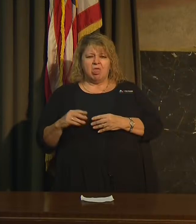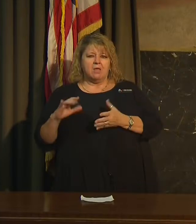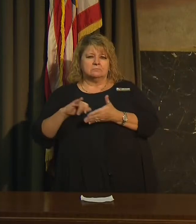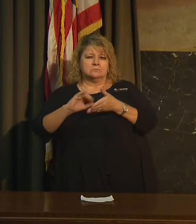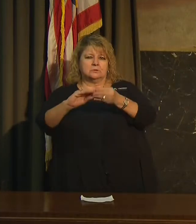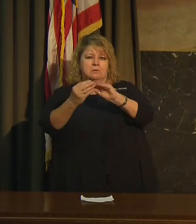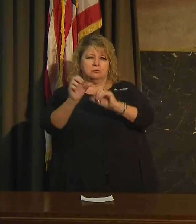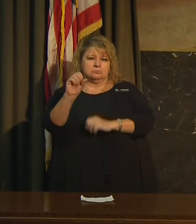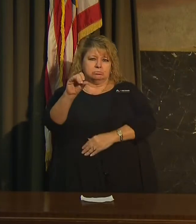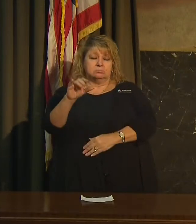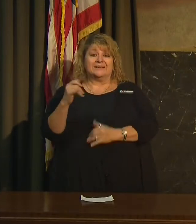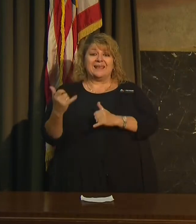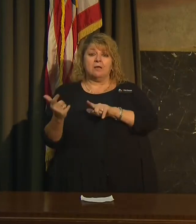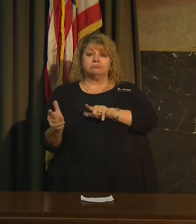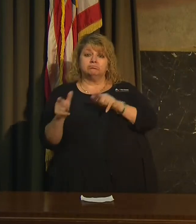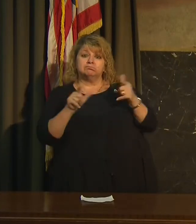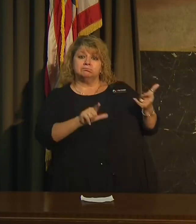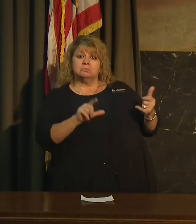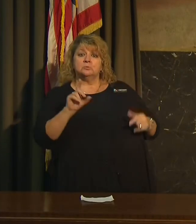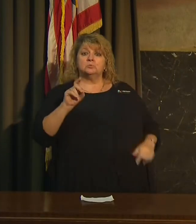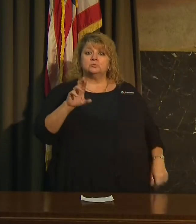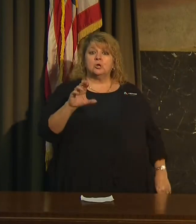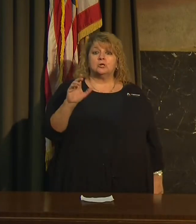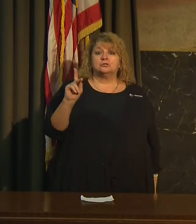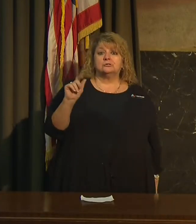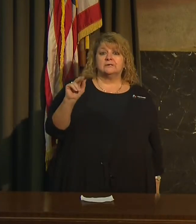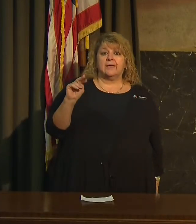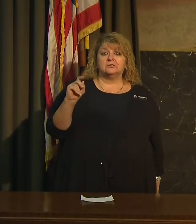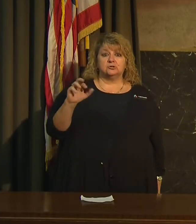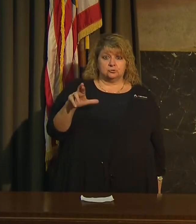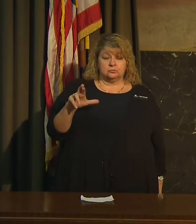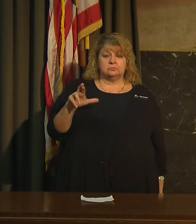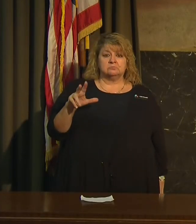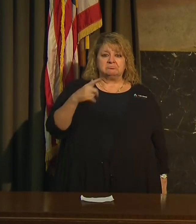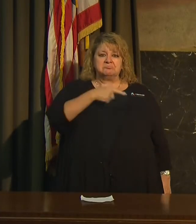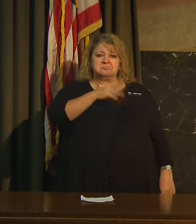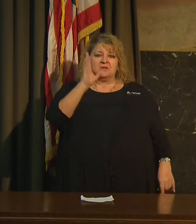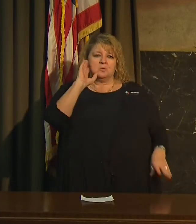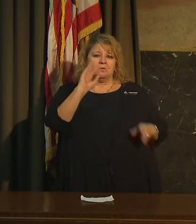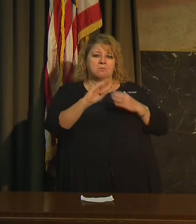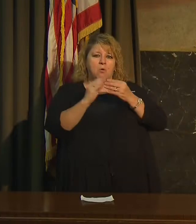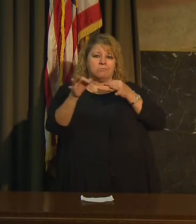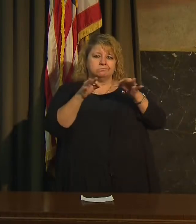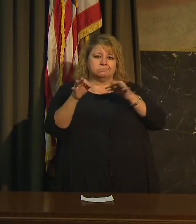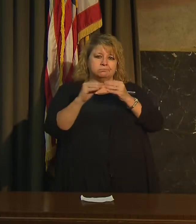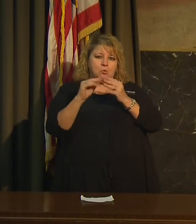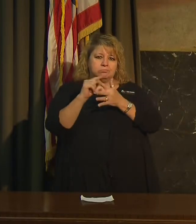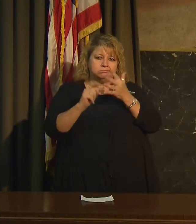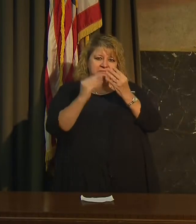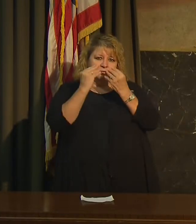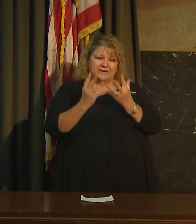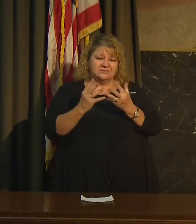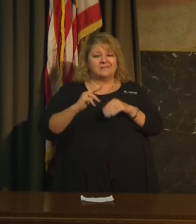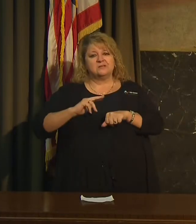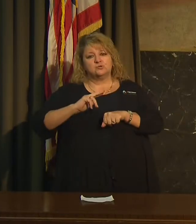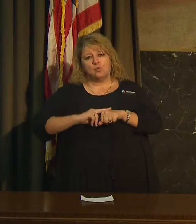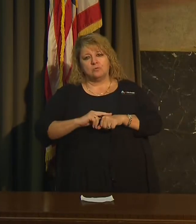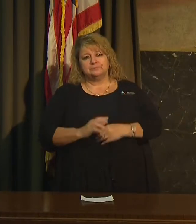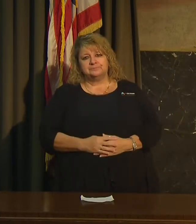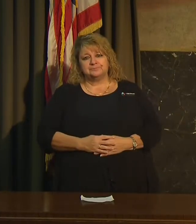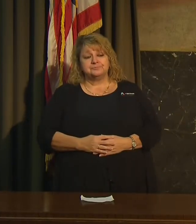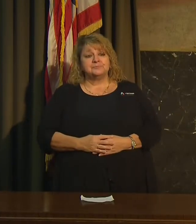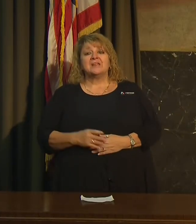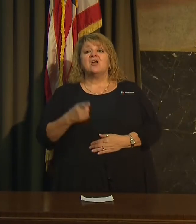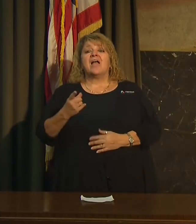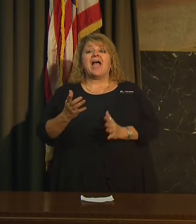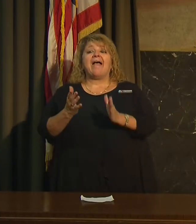over to Dr. Canner now. He'll come up and go over some more information with you all as normal. I would ask that if you